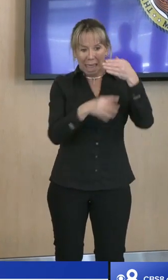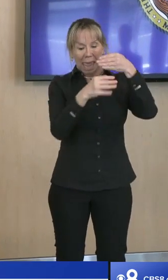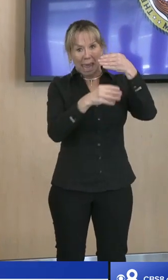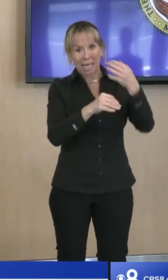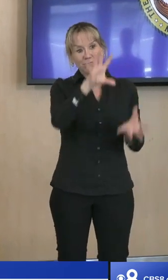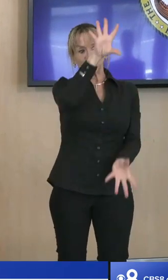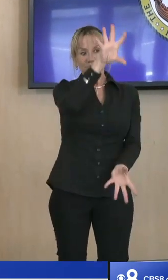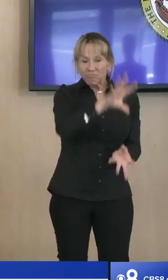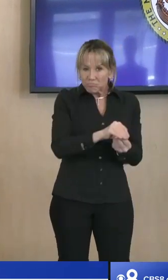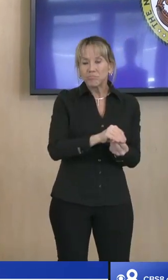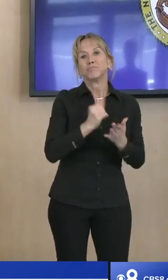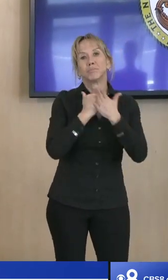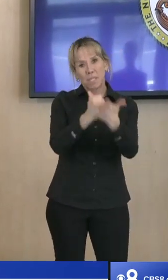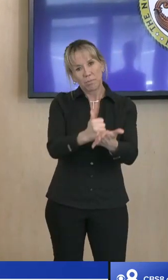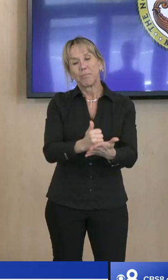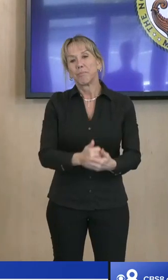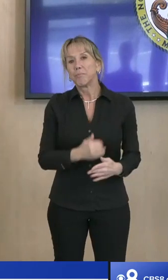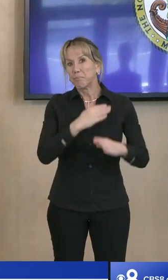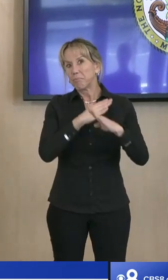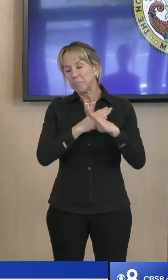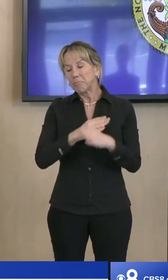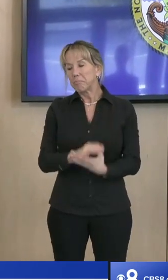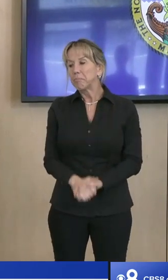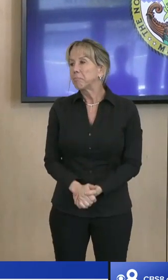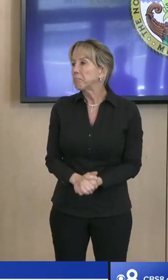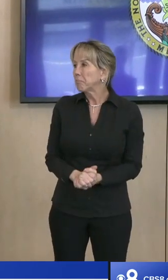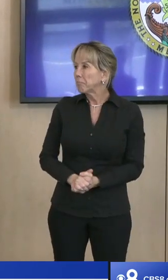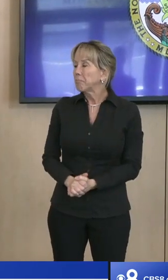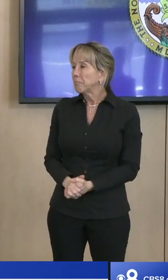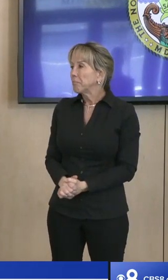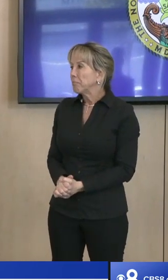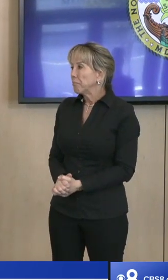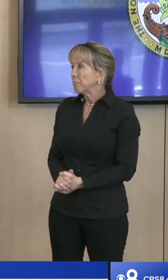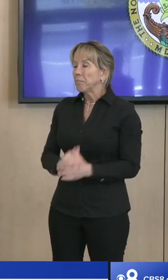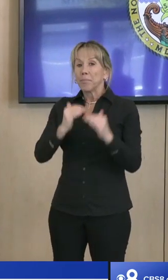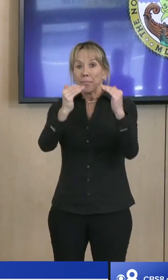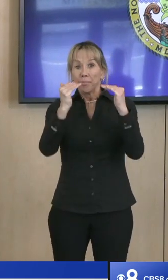Great, thanks so much. Okay, let's go to the next question.